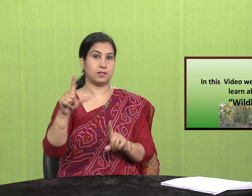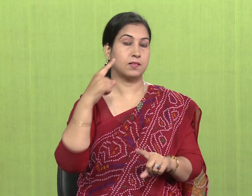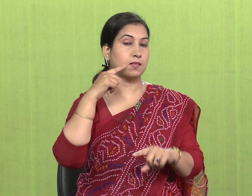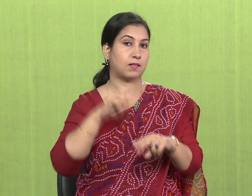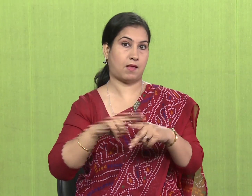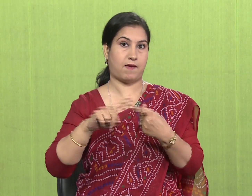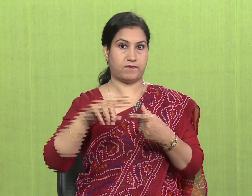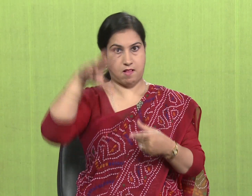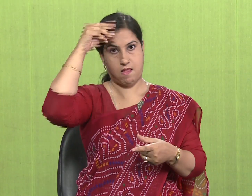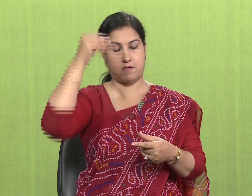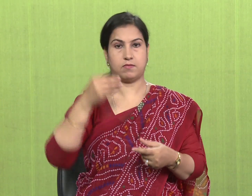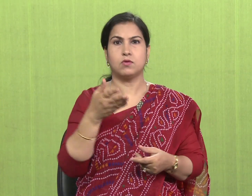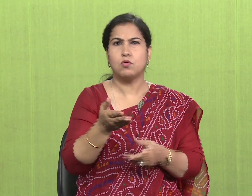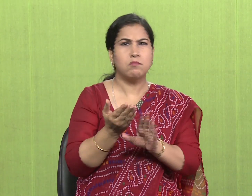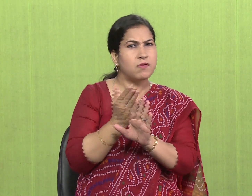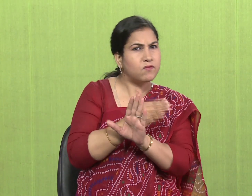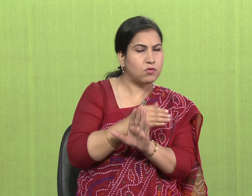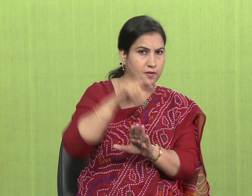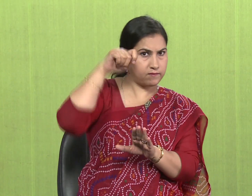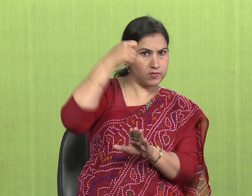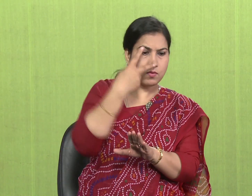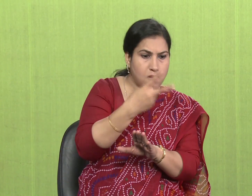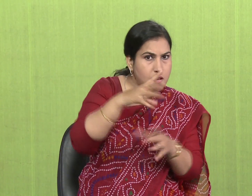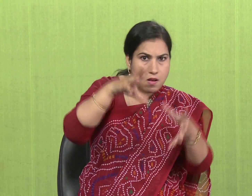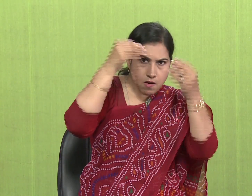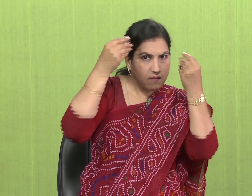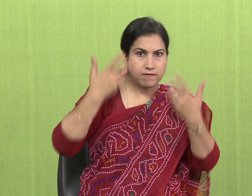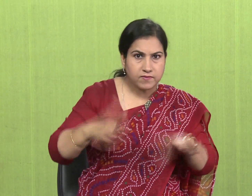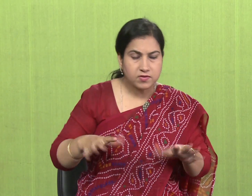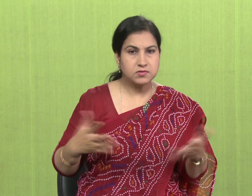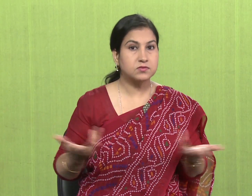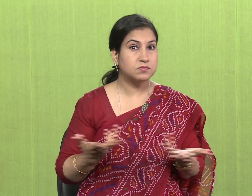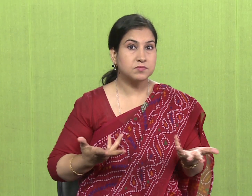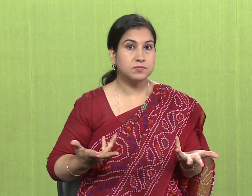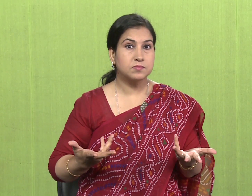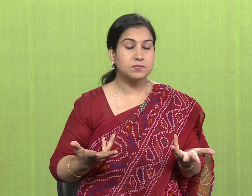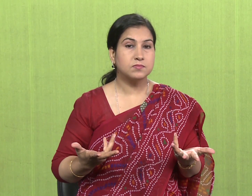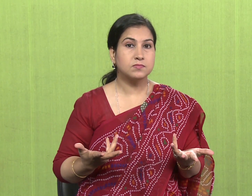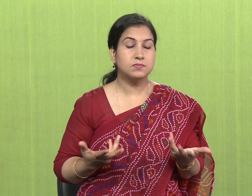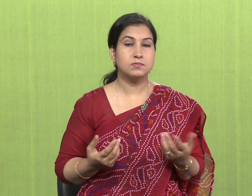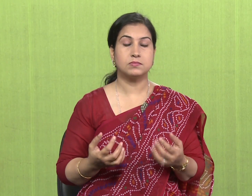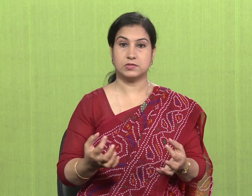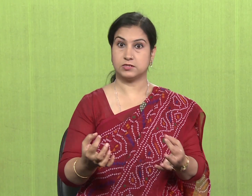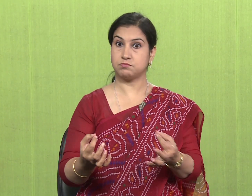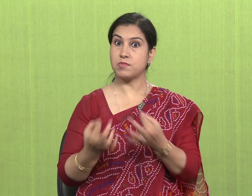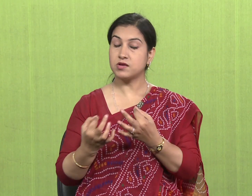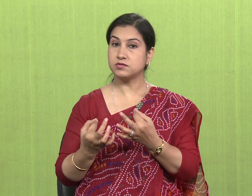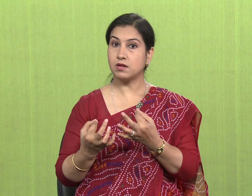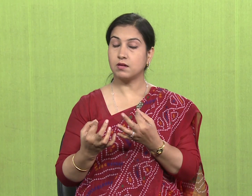You have learned in the earlier video that due to the unique geographical